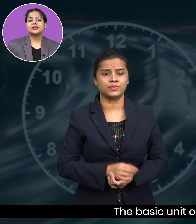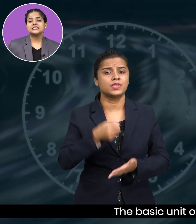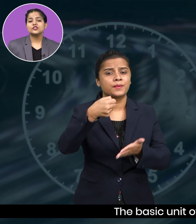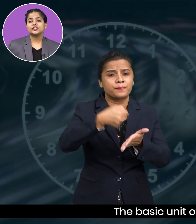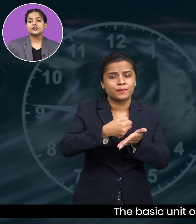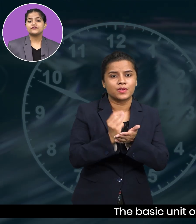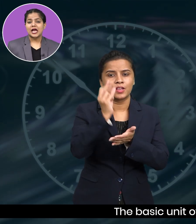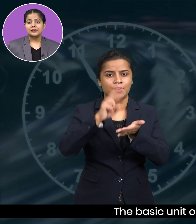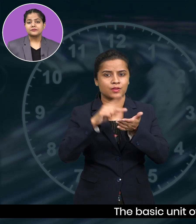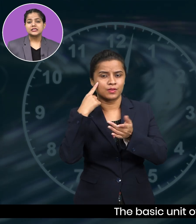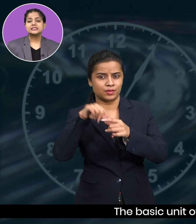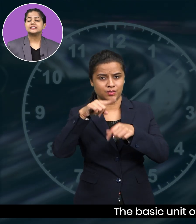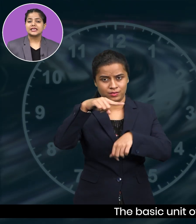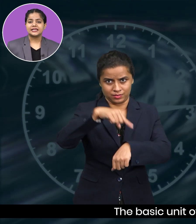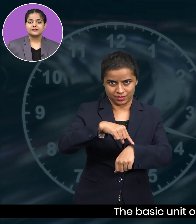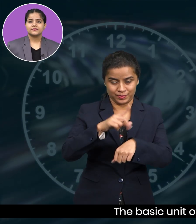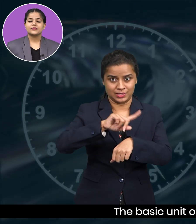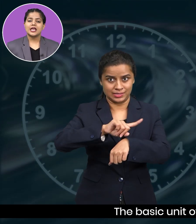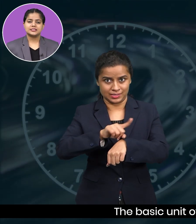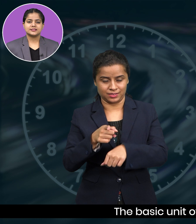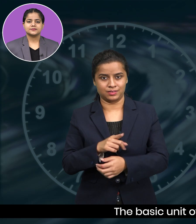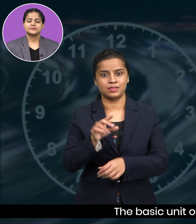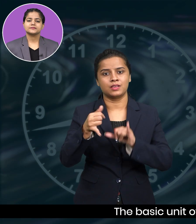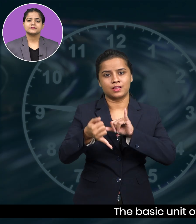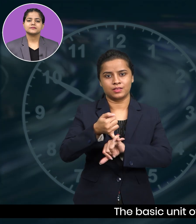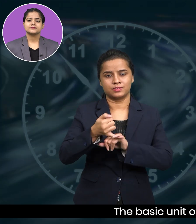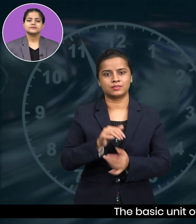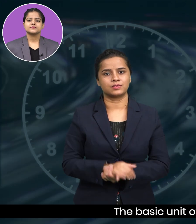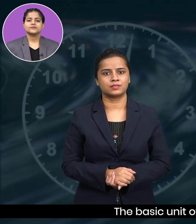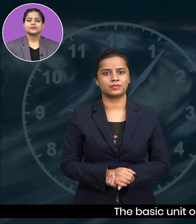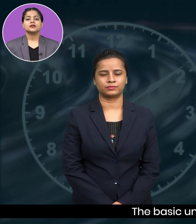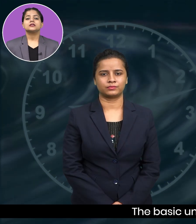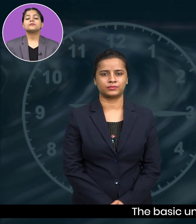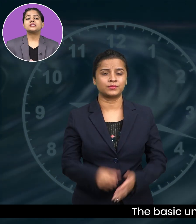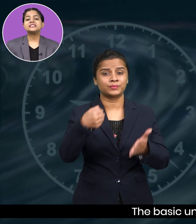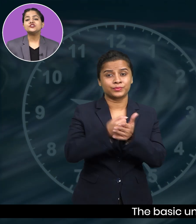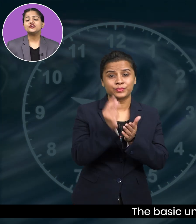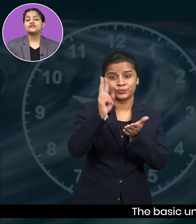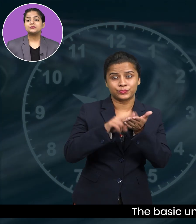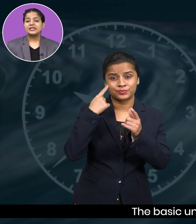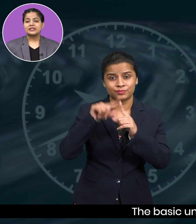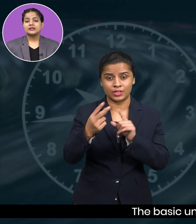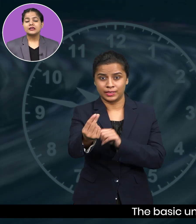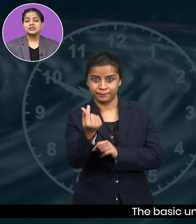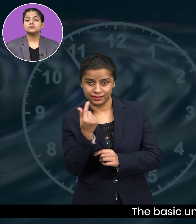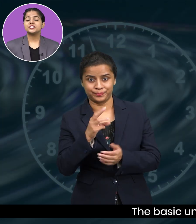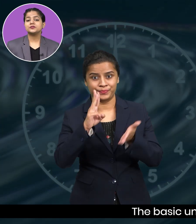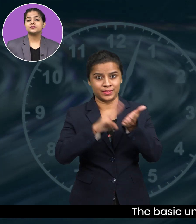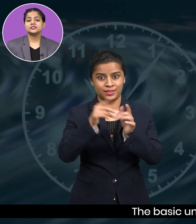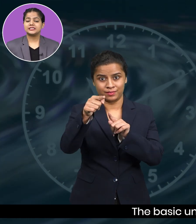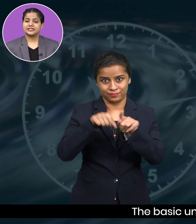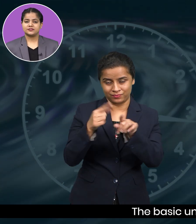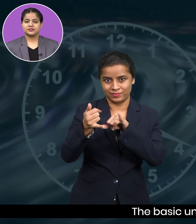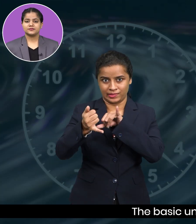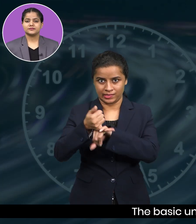The basic unit of time is a second, S. The basic unit of speed is meter